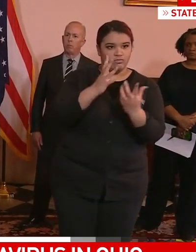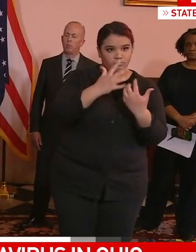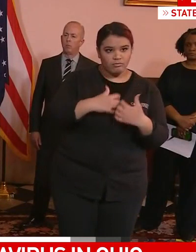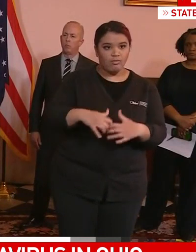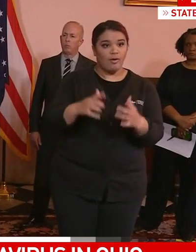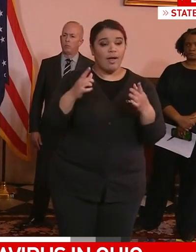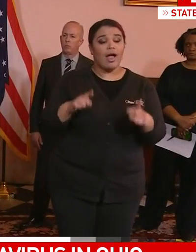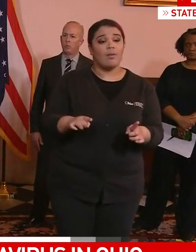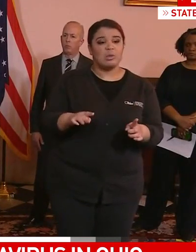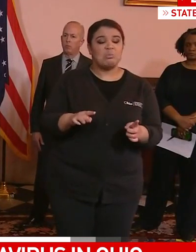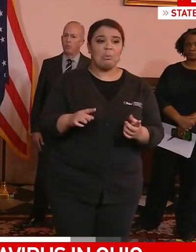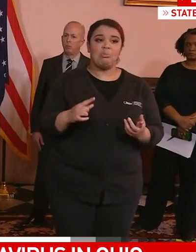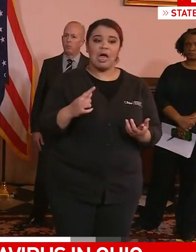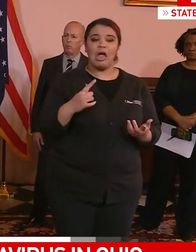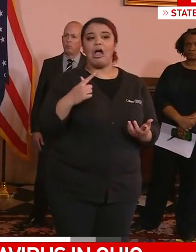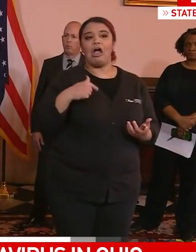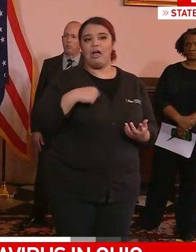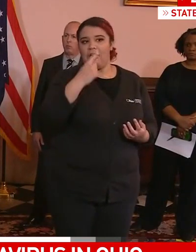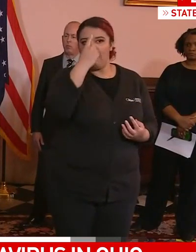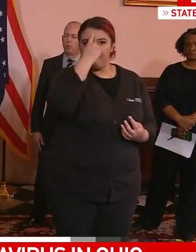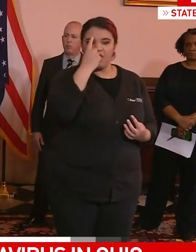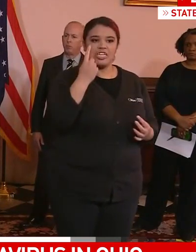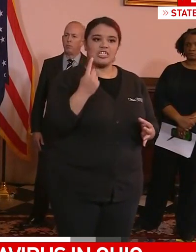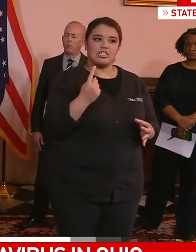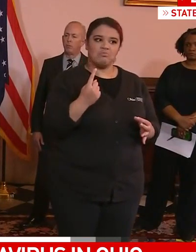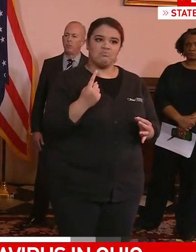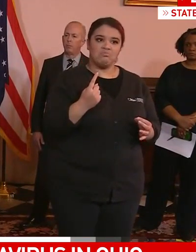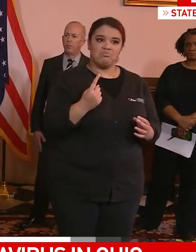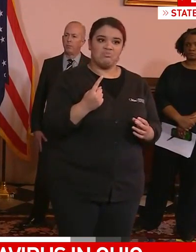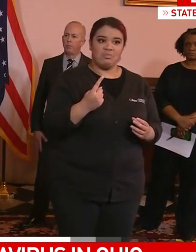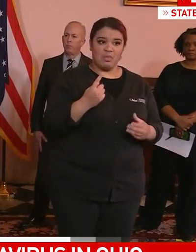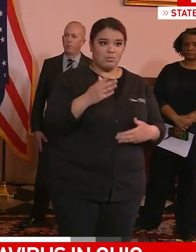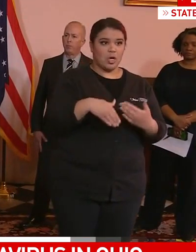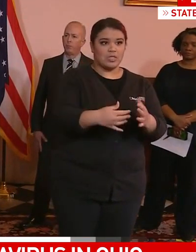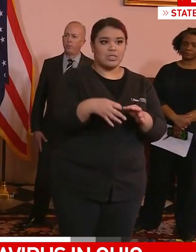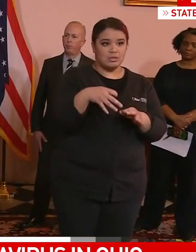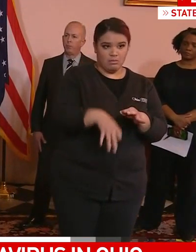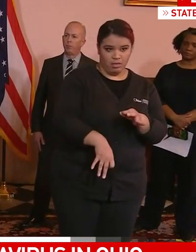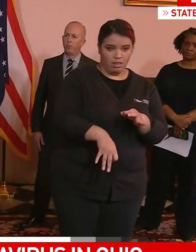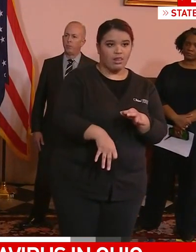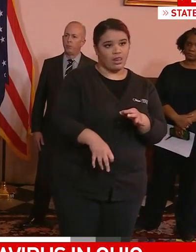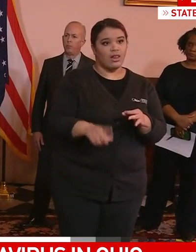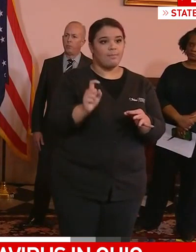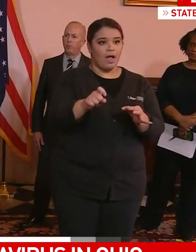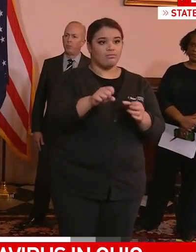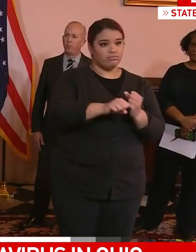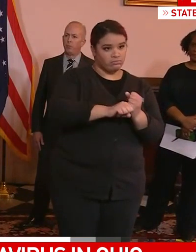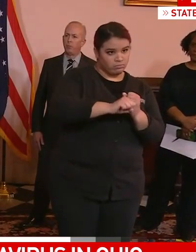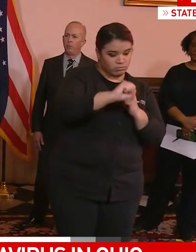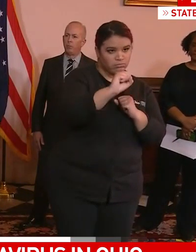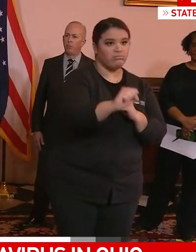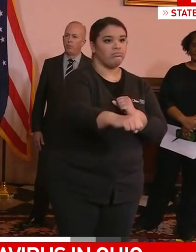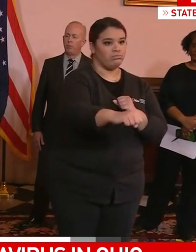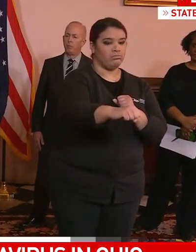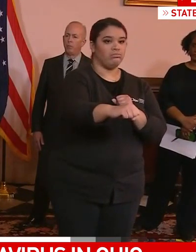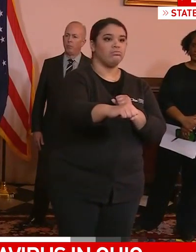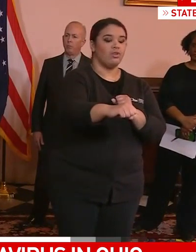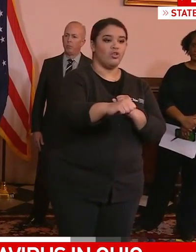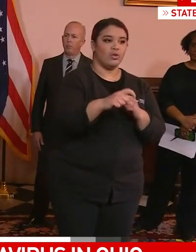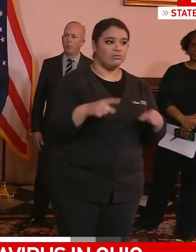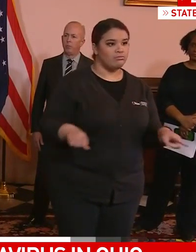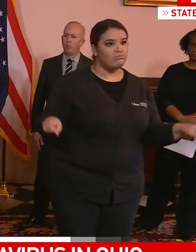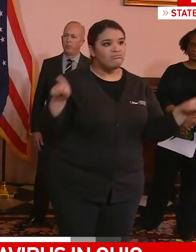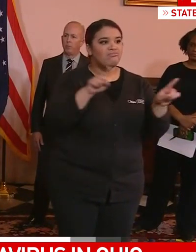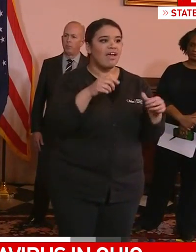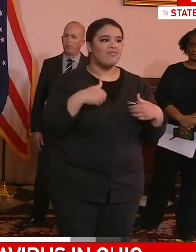significant period of time, and I will insist upon a significant period of time so that people have ample opportunity to vote.